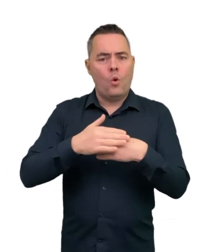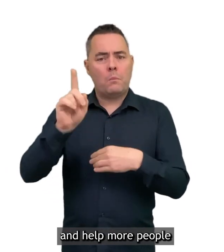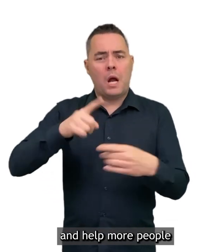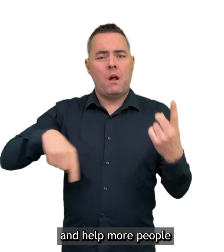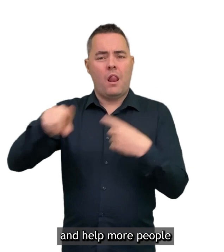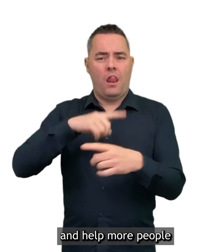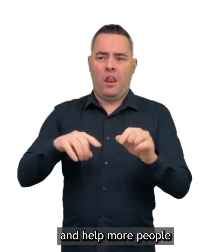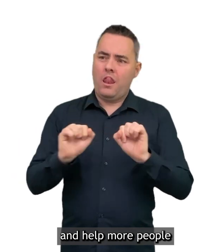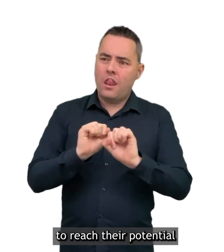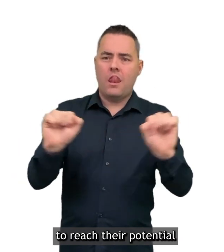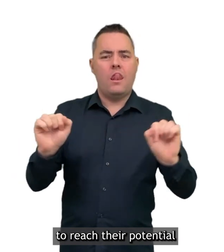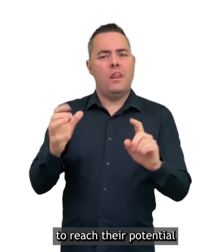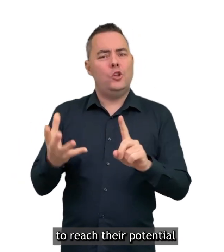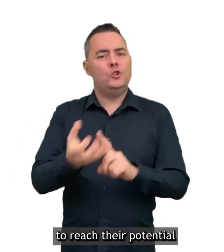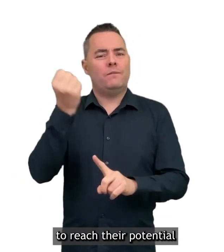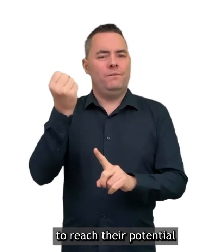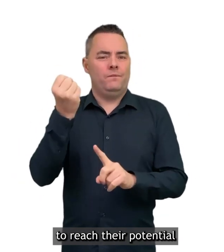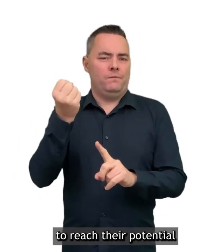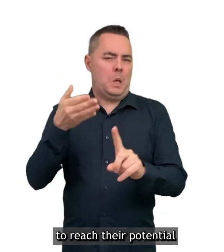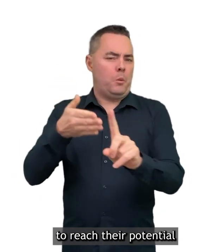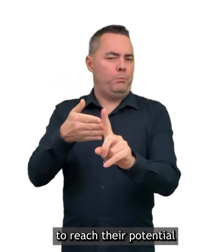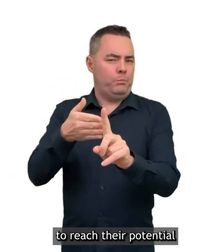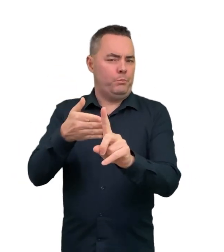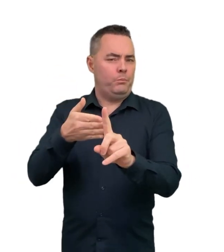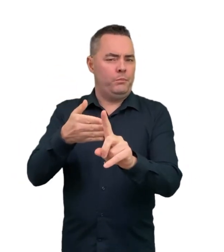and help more people to reach their potential.